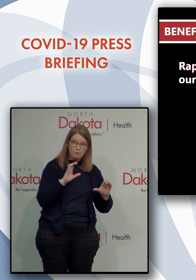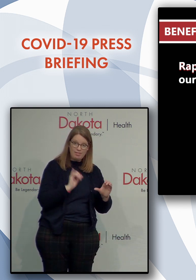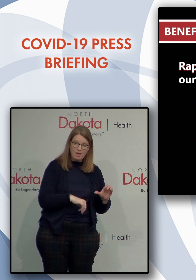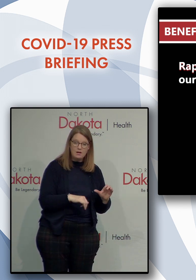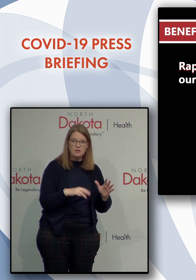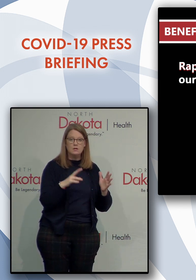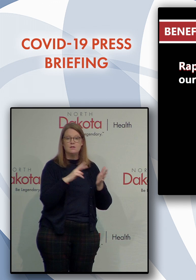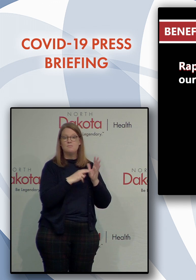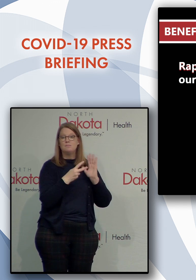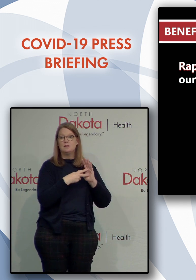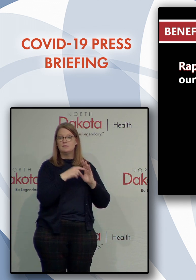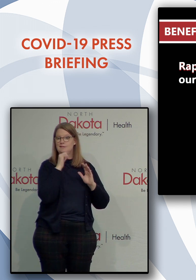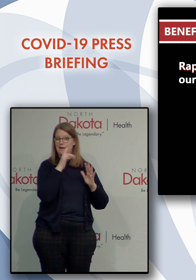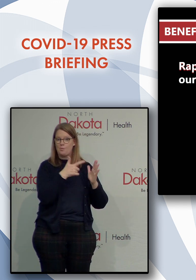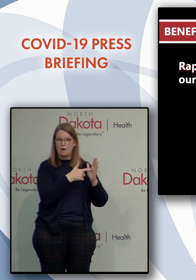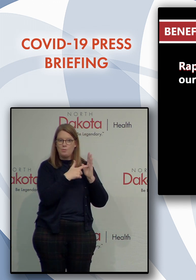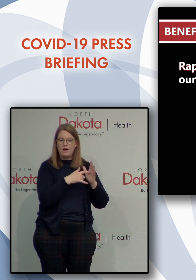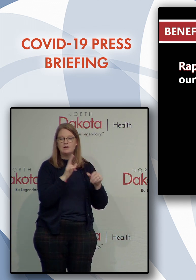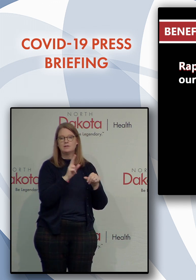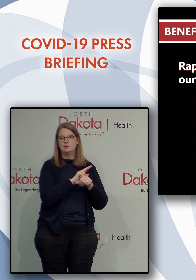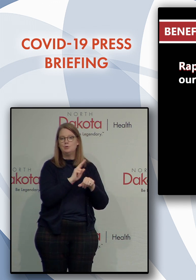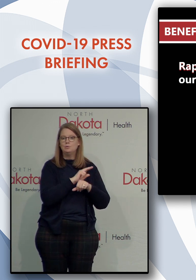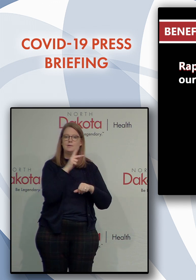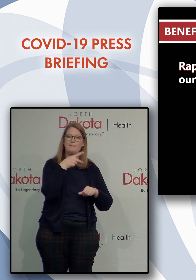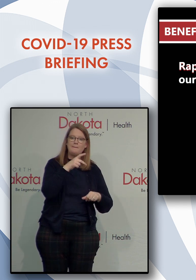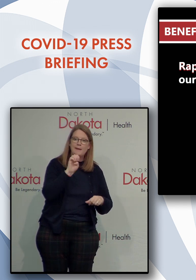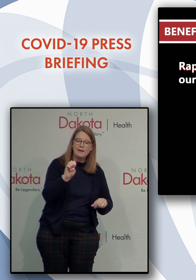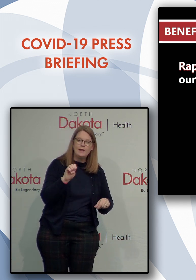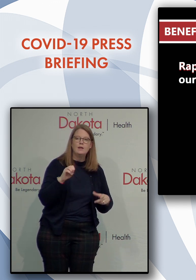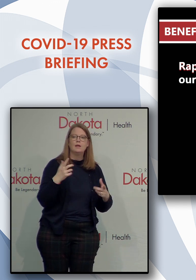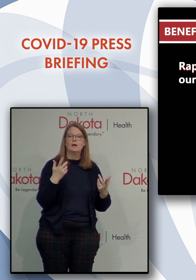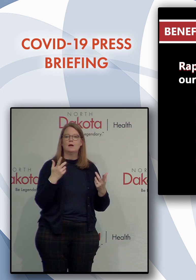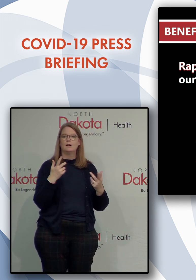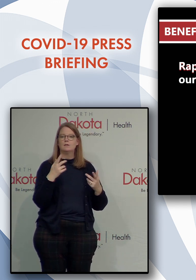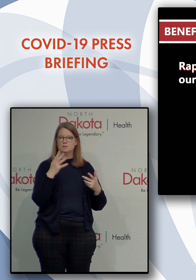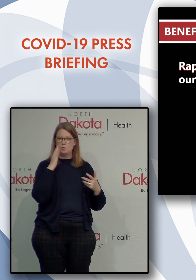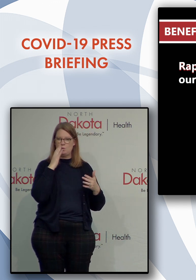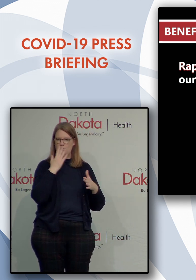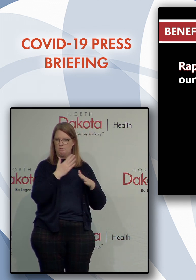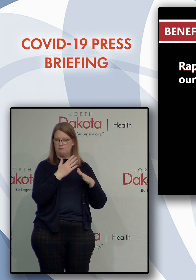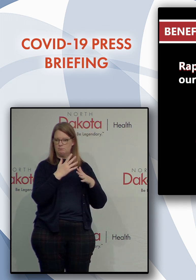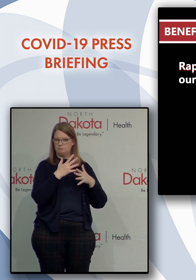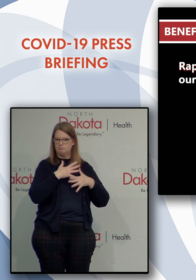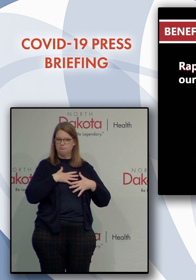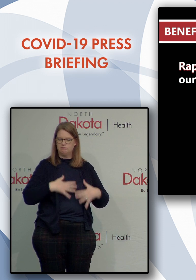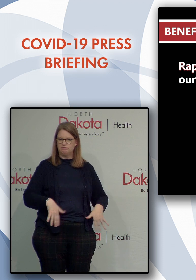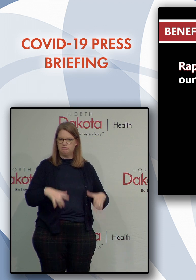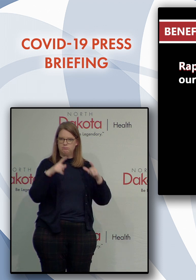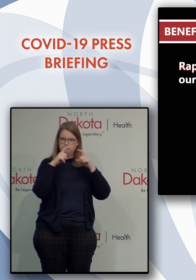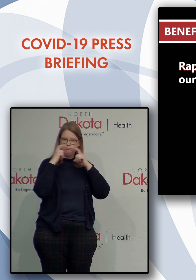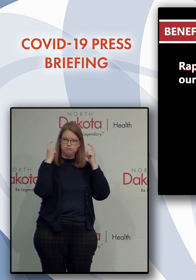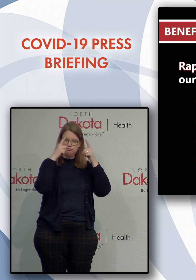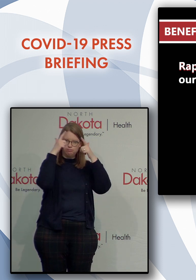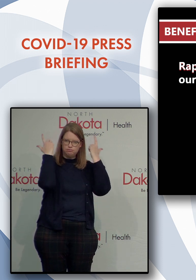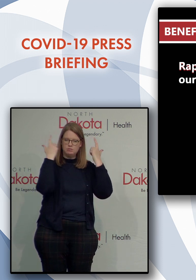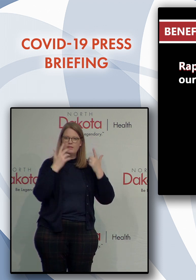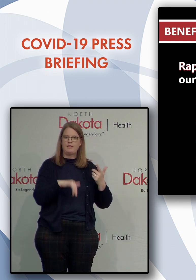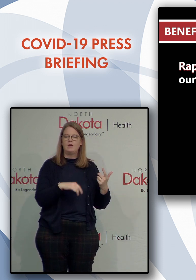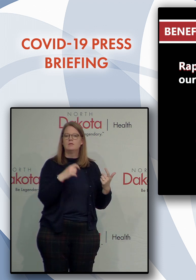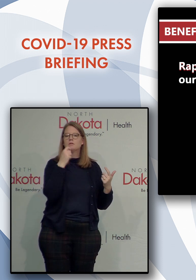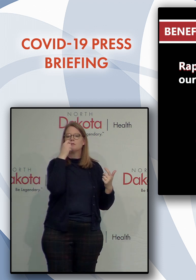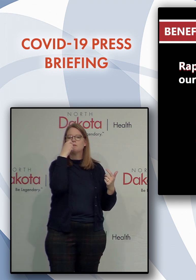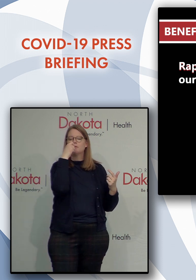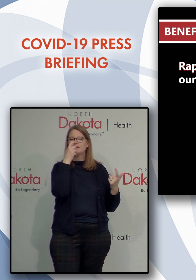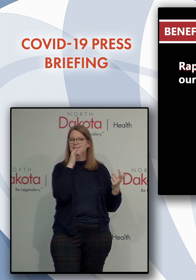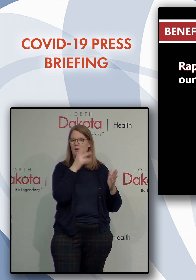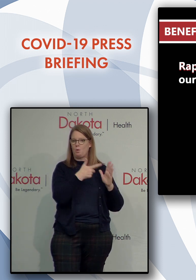not required to wear PPE, personal protective equipment, and so that's